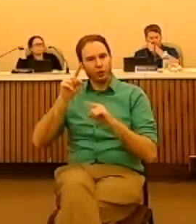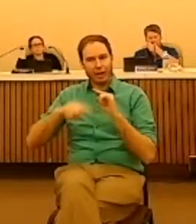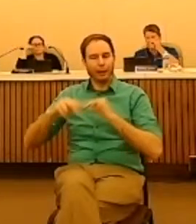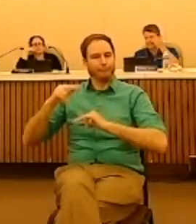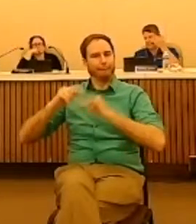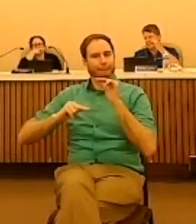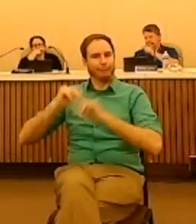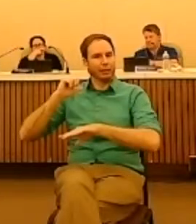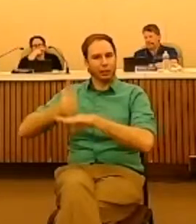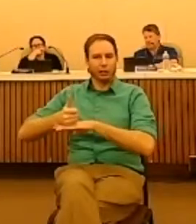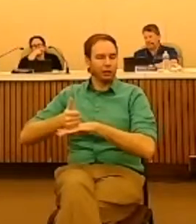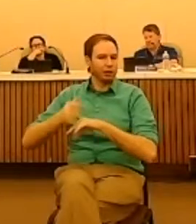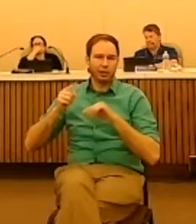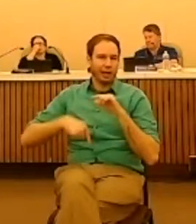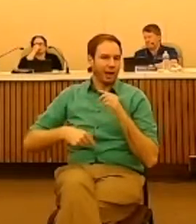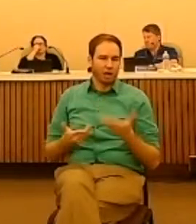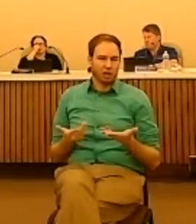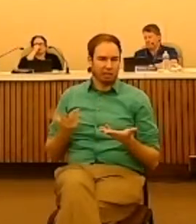can't be,